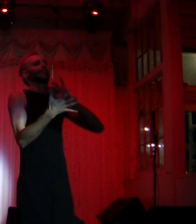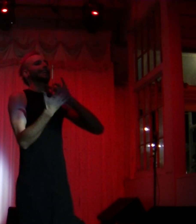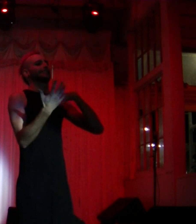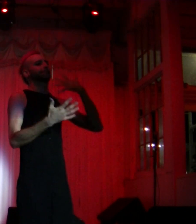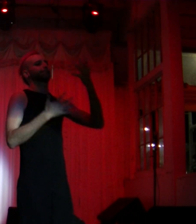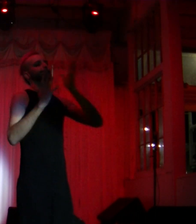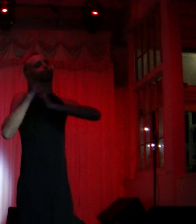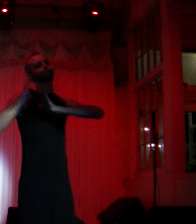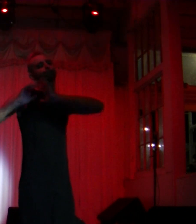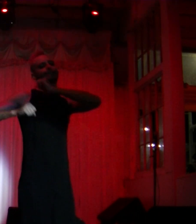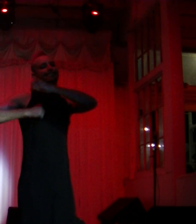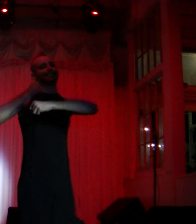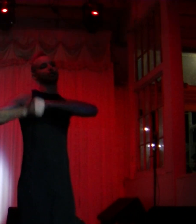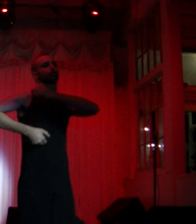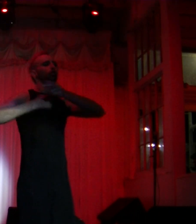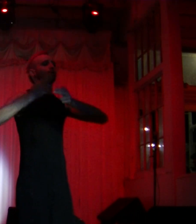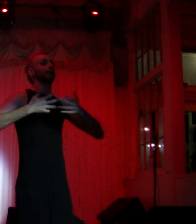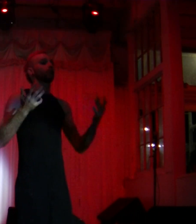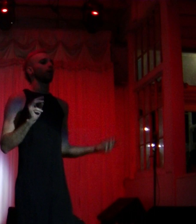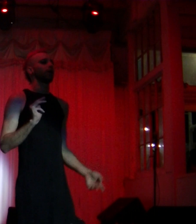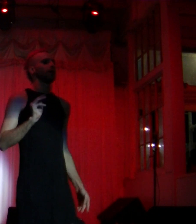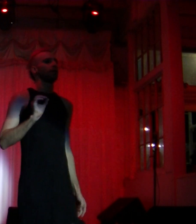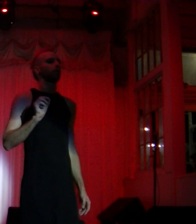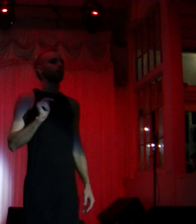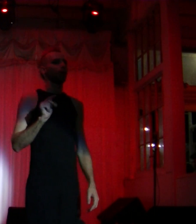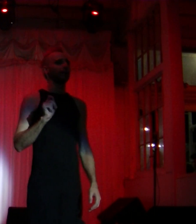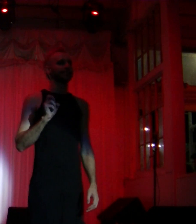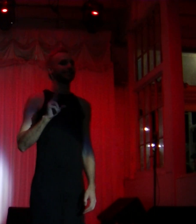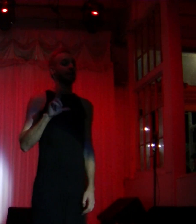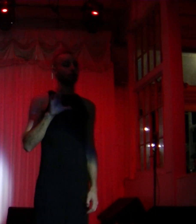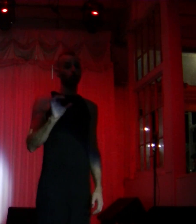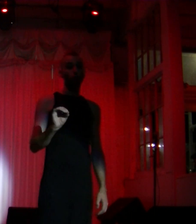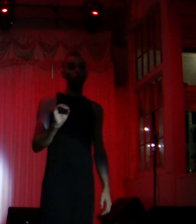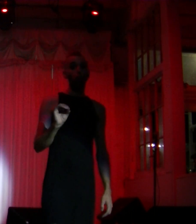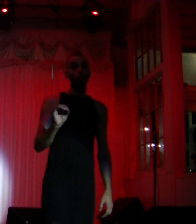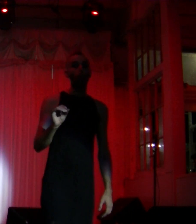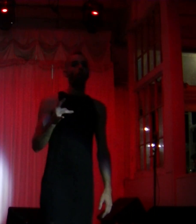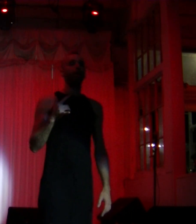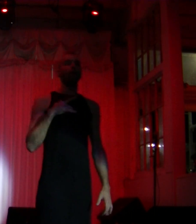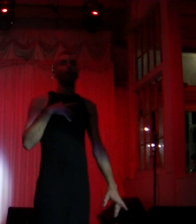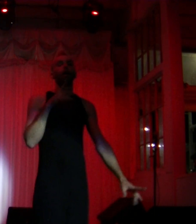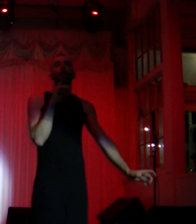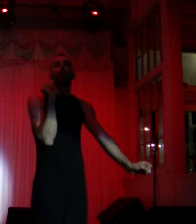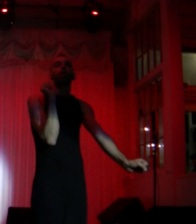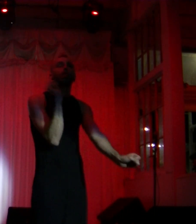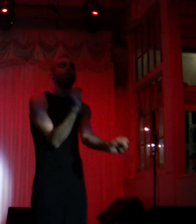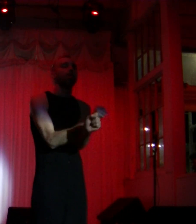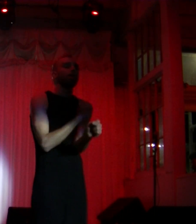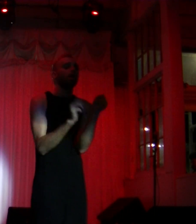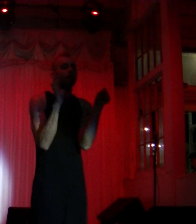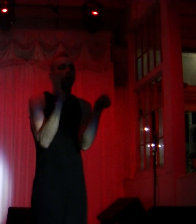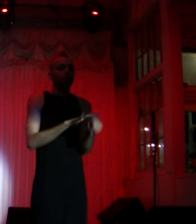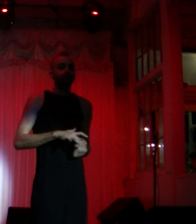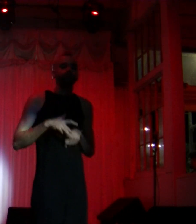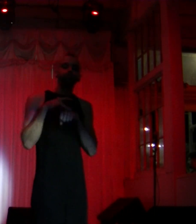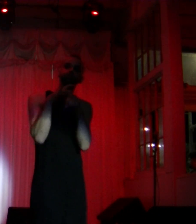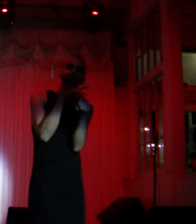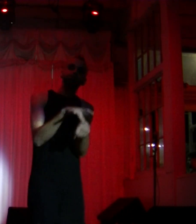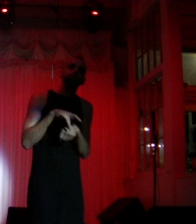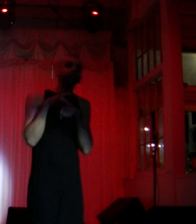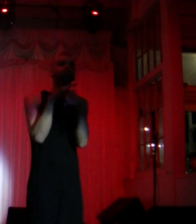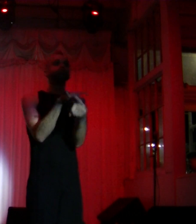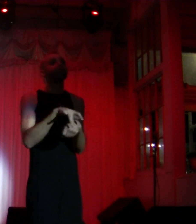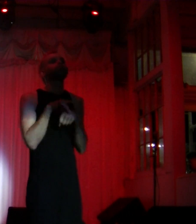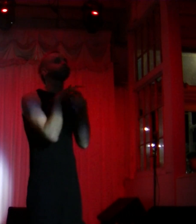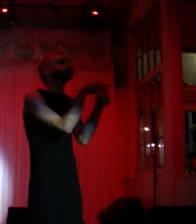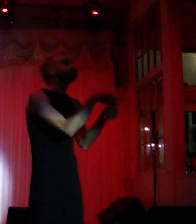named Montero, Call Me By Your Name, and I just like literally couldn't get it out of my head. Like every time I heard it, I felt like I